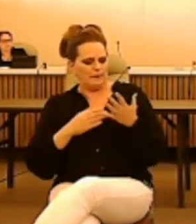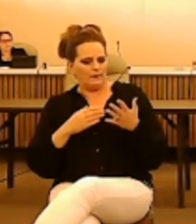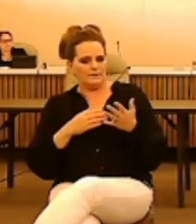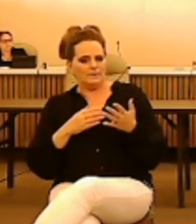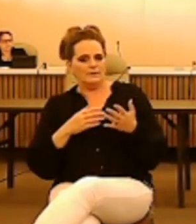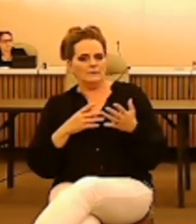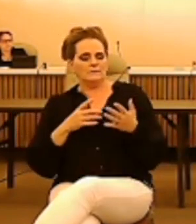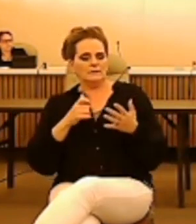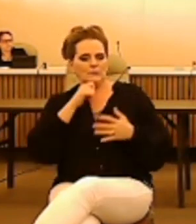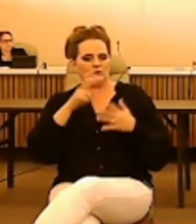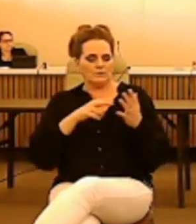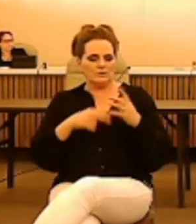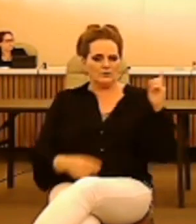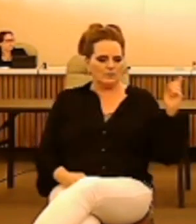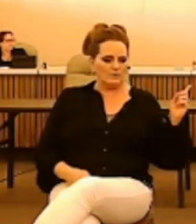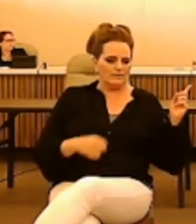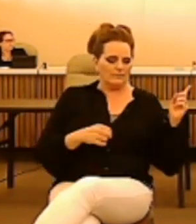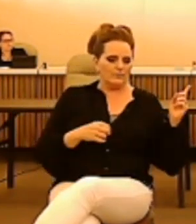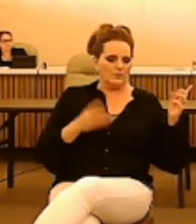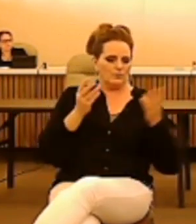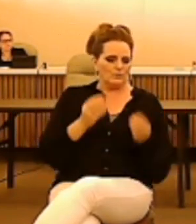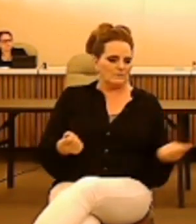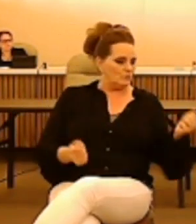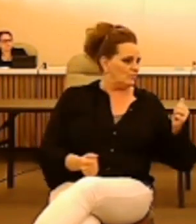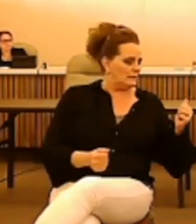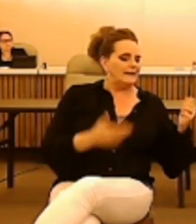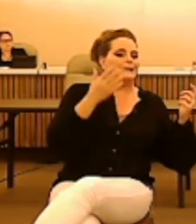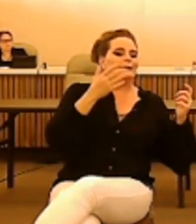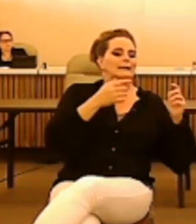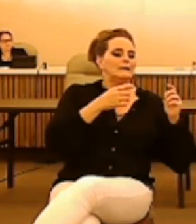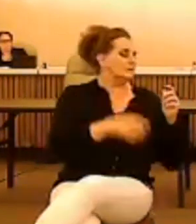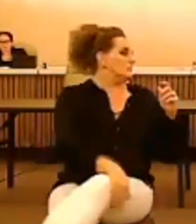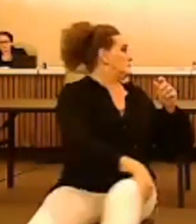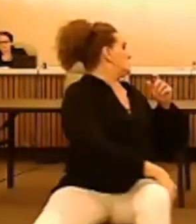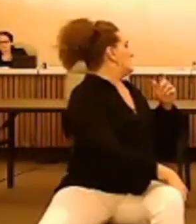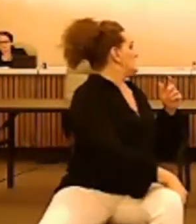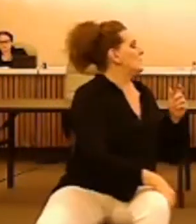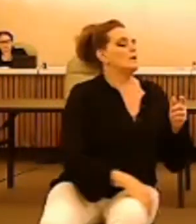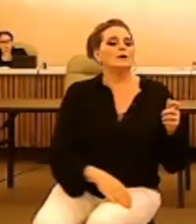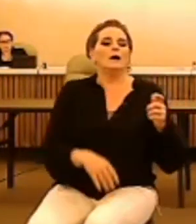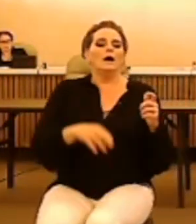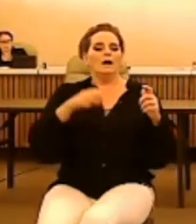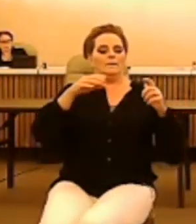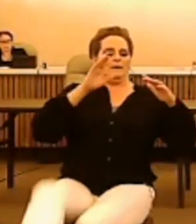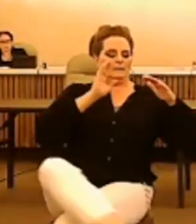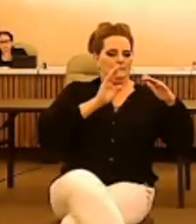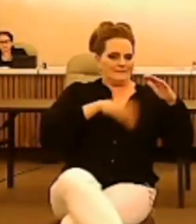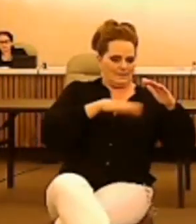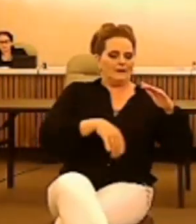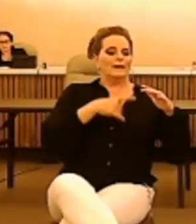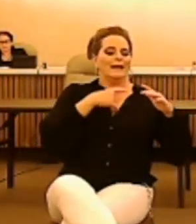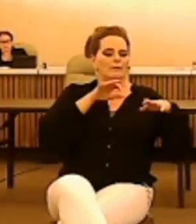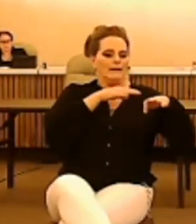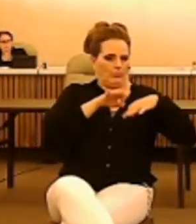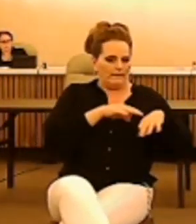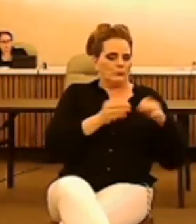the You entire want me to read it here? resolution. Here's where it has the full, Yes, further down, it went into more detail. you